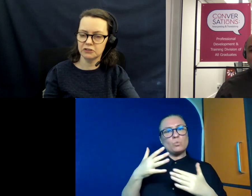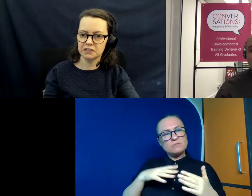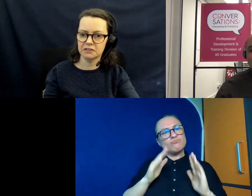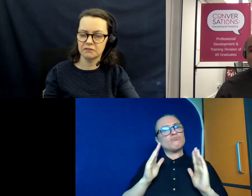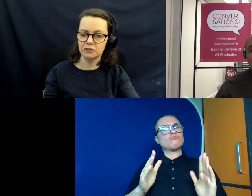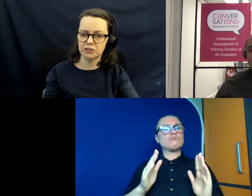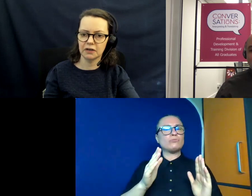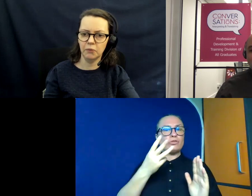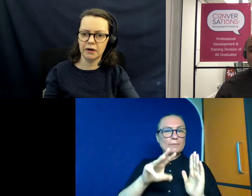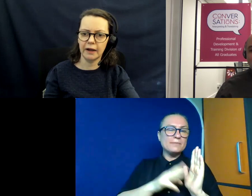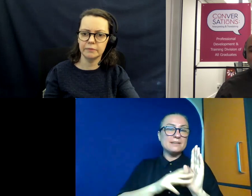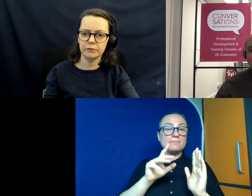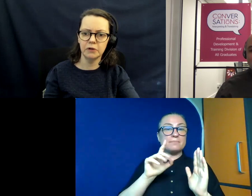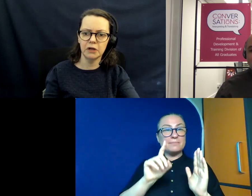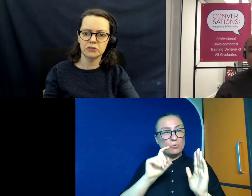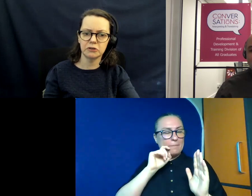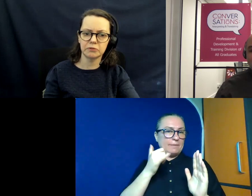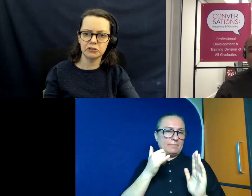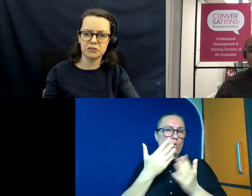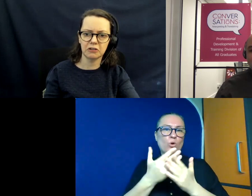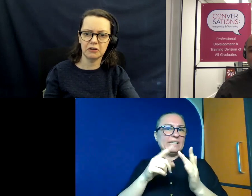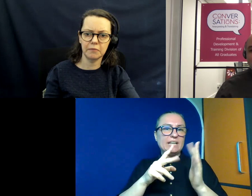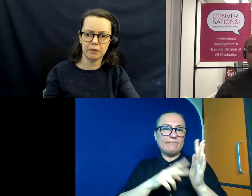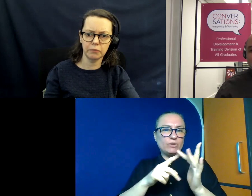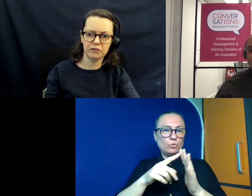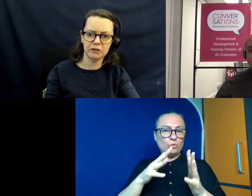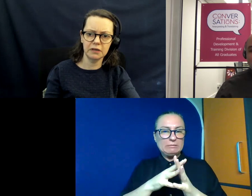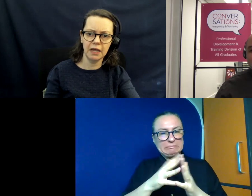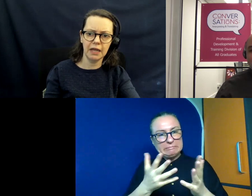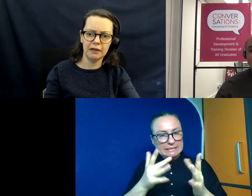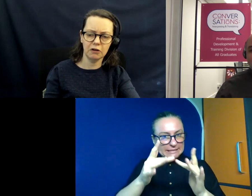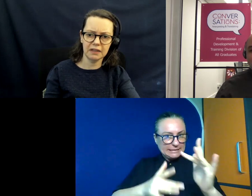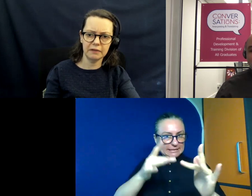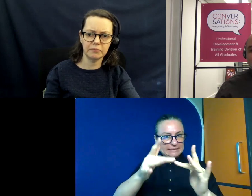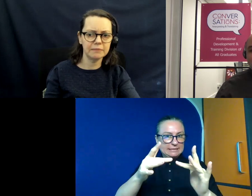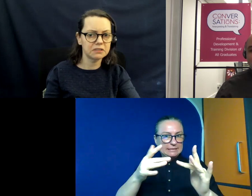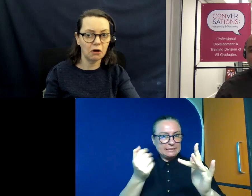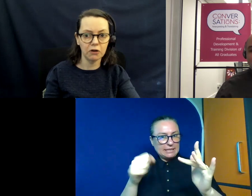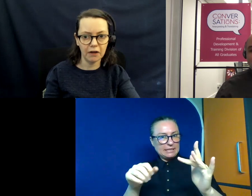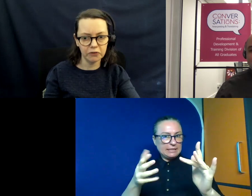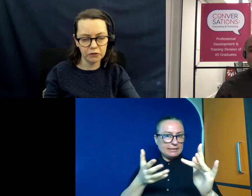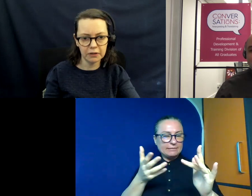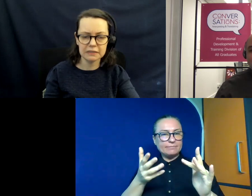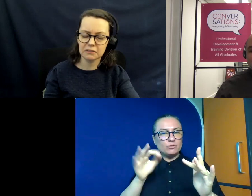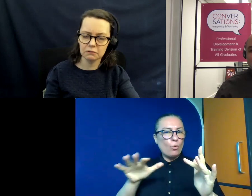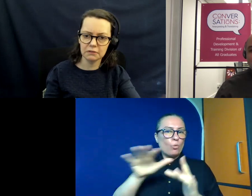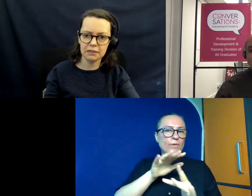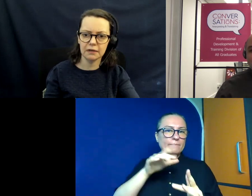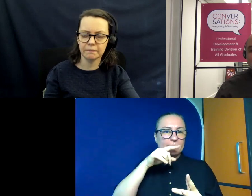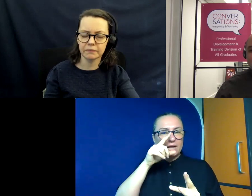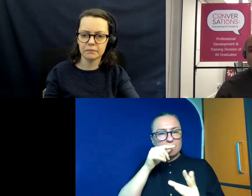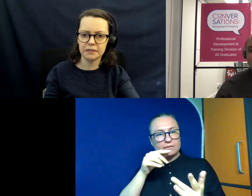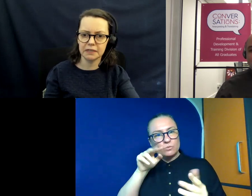the not too distant future, we're able to produce a 30-minute bulletin in Auslan, perhaps on iView. It's still